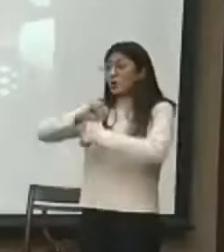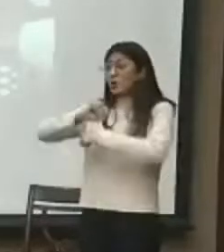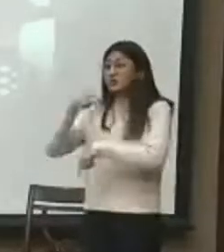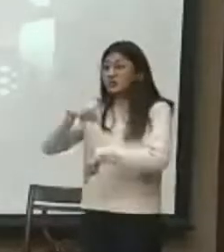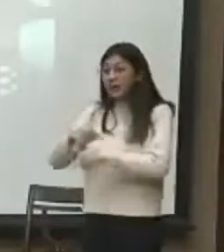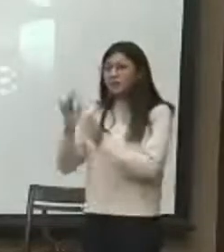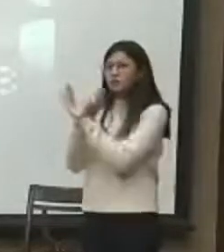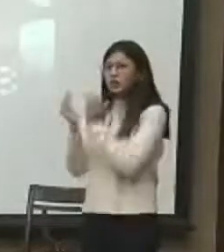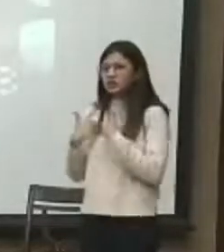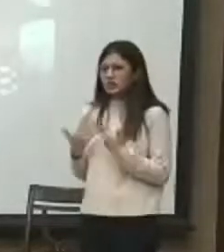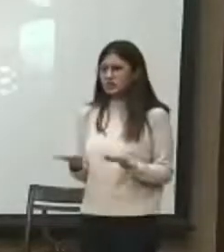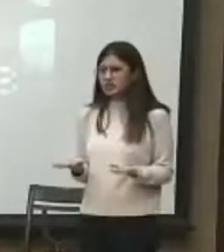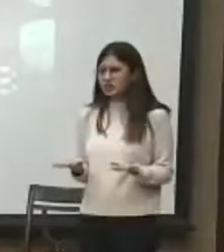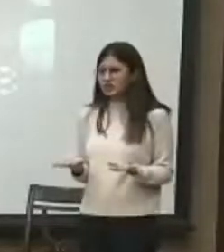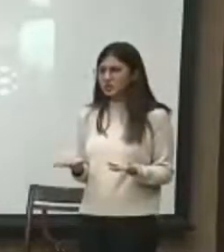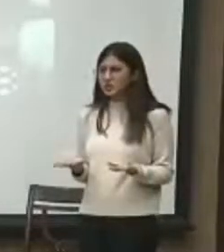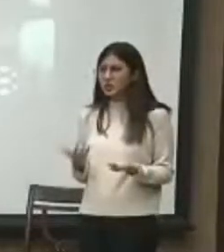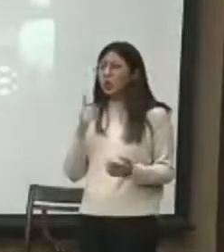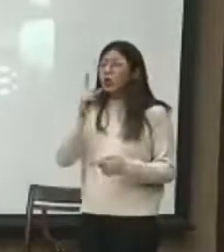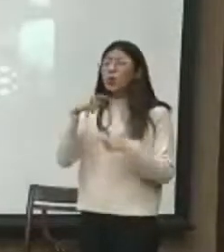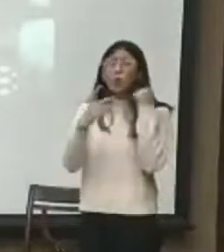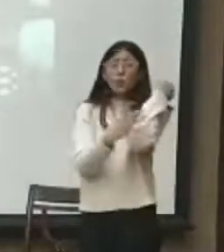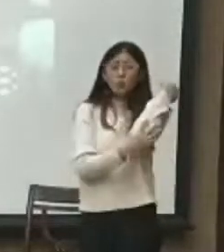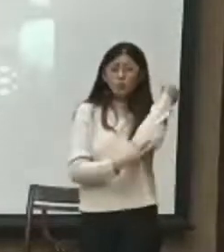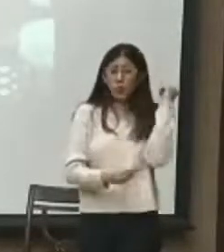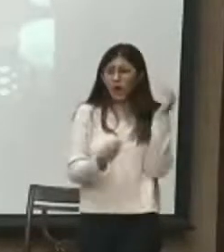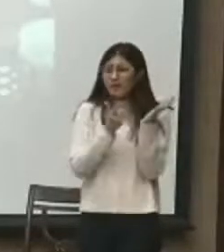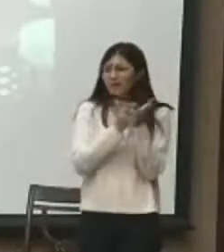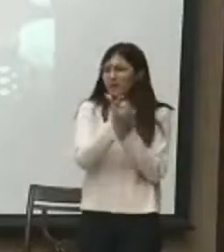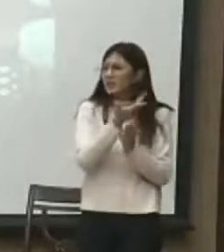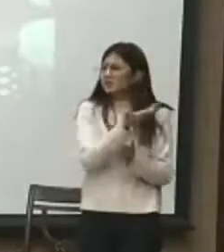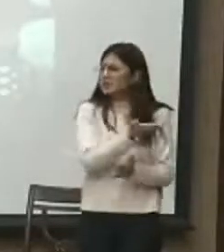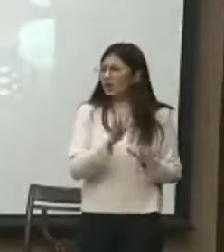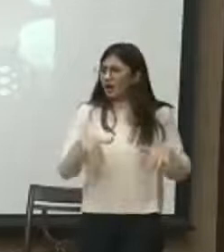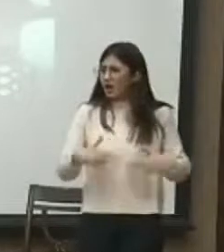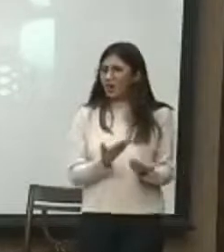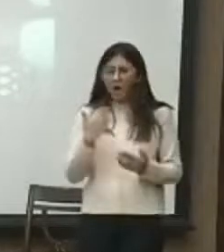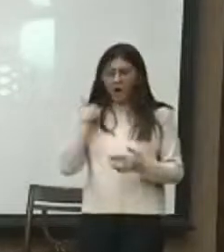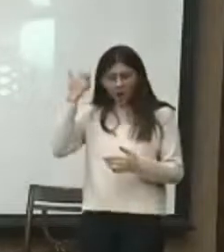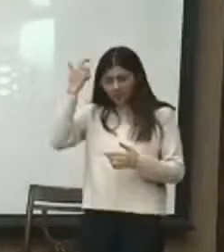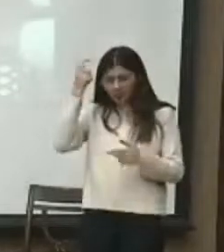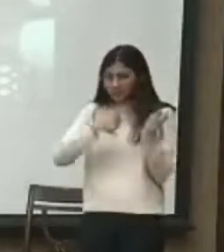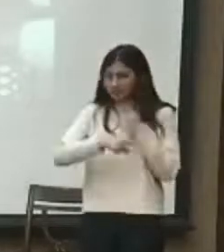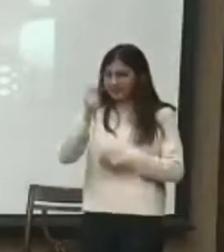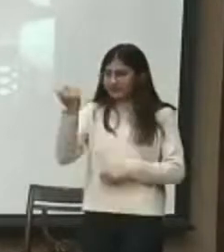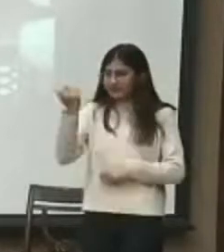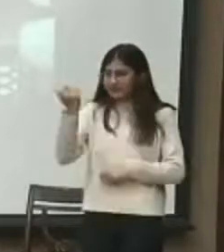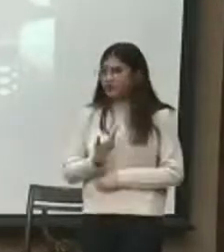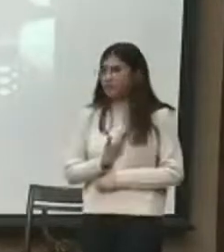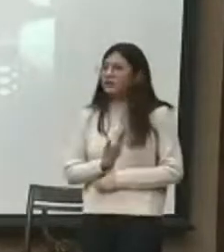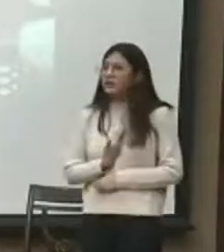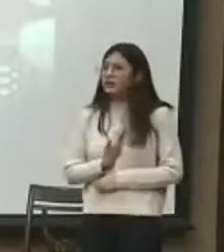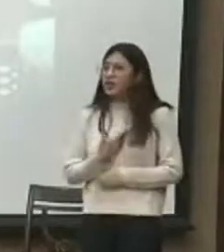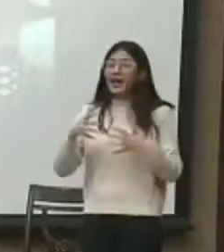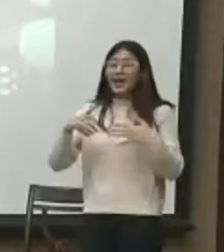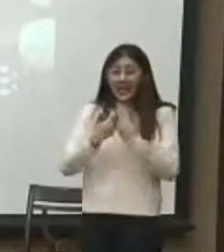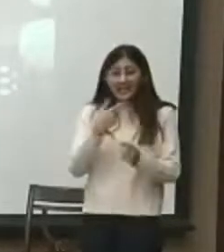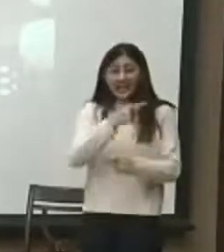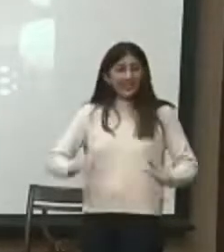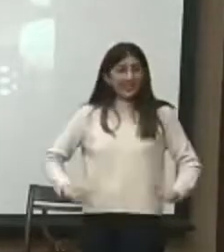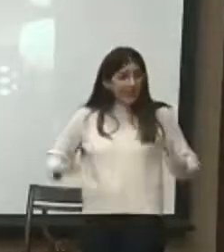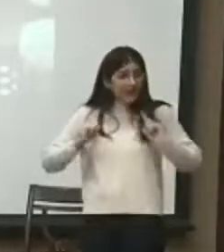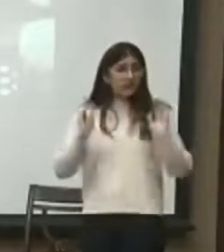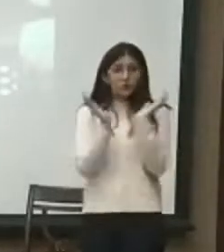Imagine the plight of somebody who is poor, living in a village, doesn't even think about, I think, surviving. I think there's no discourse around their